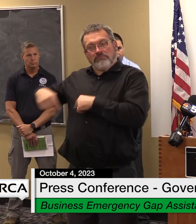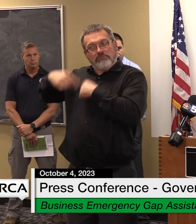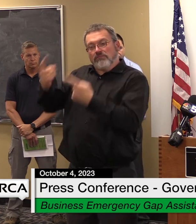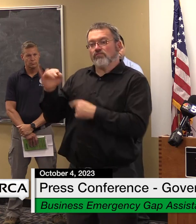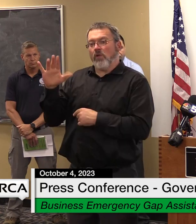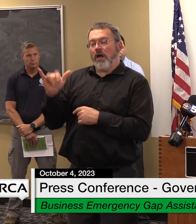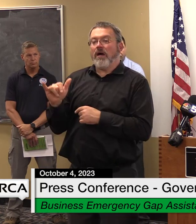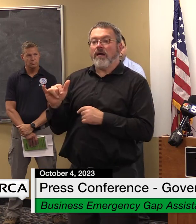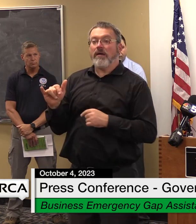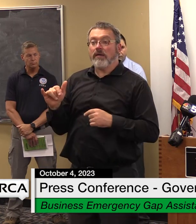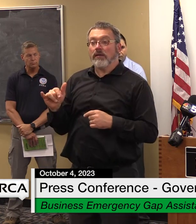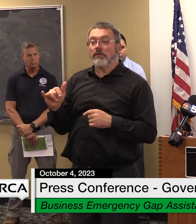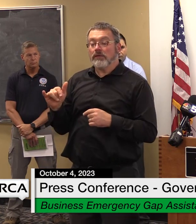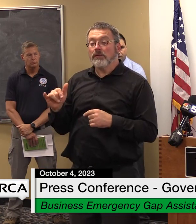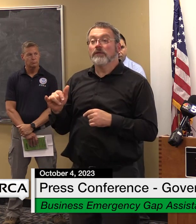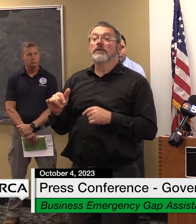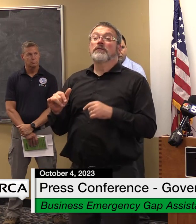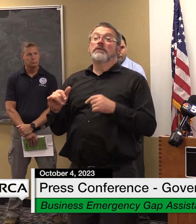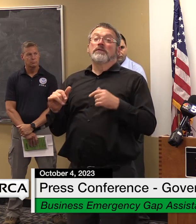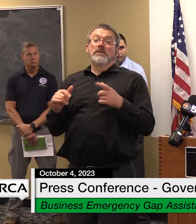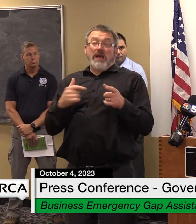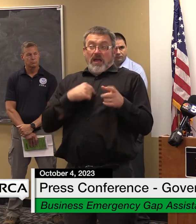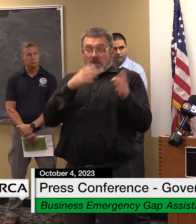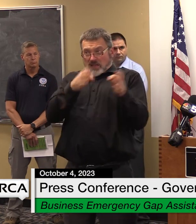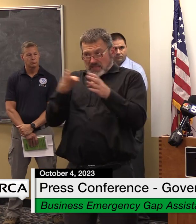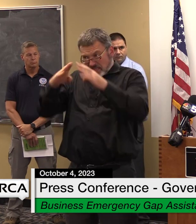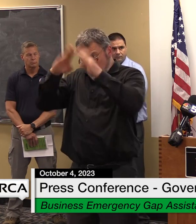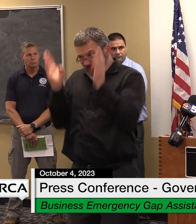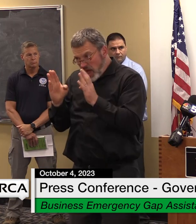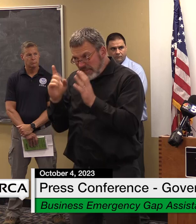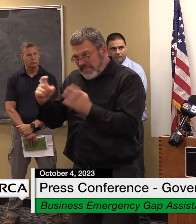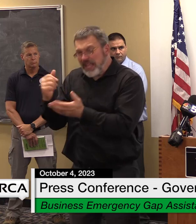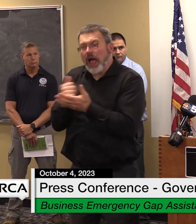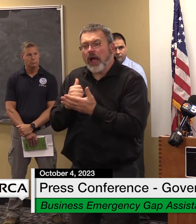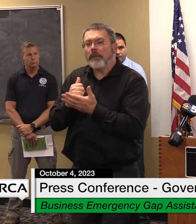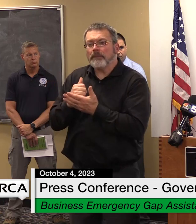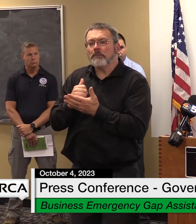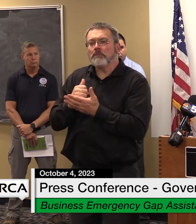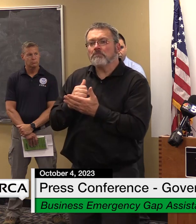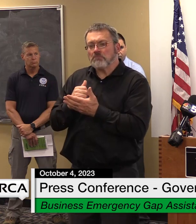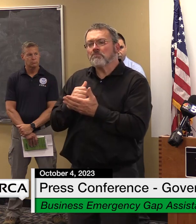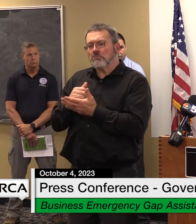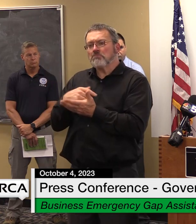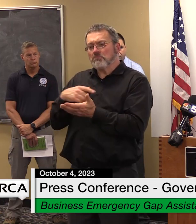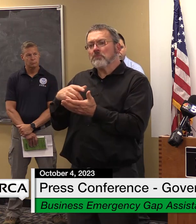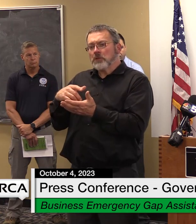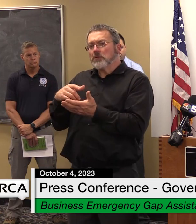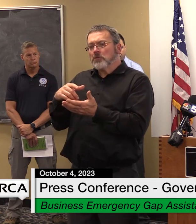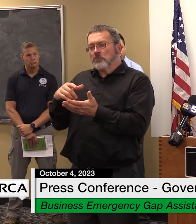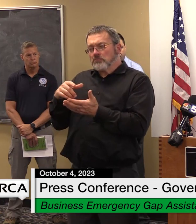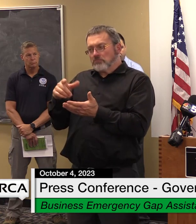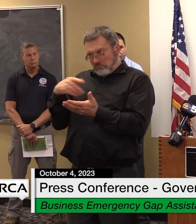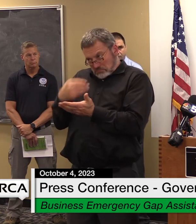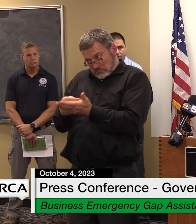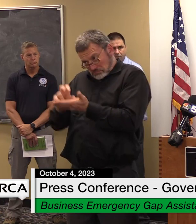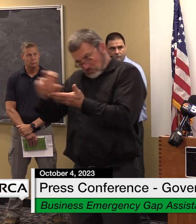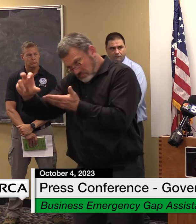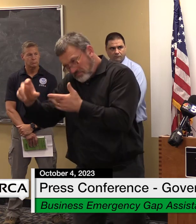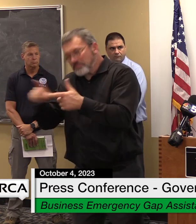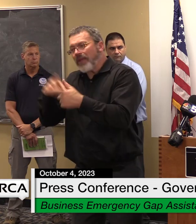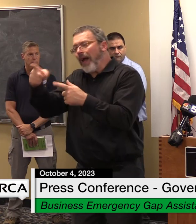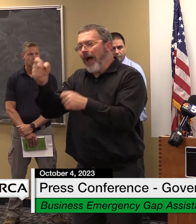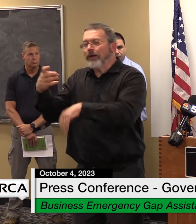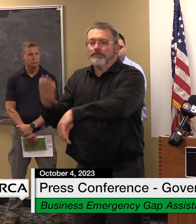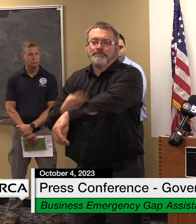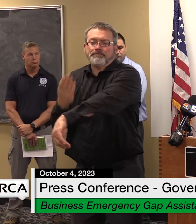also homeowners that are still in need of assistance or waiting for FEMA reimbursement before they begin their renovations. So this means that our work